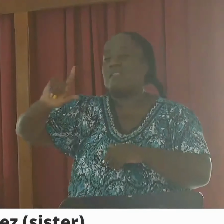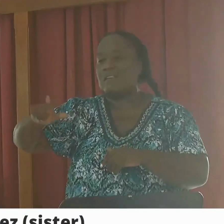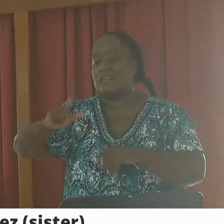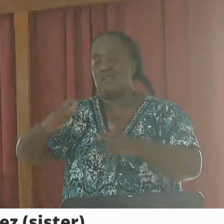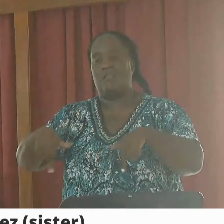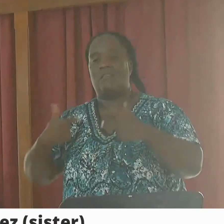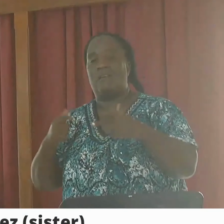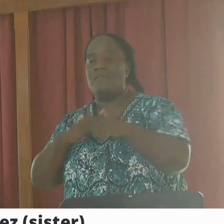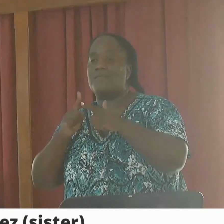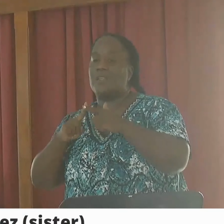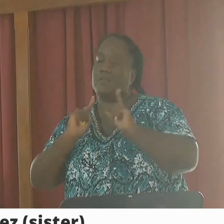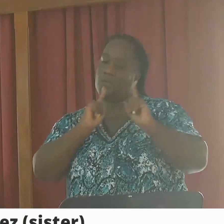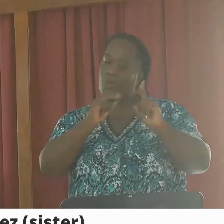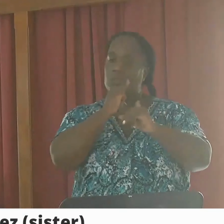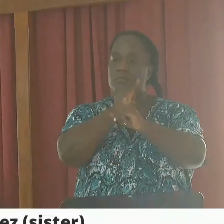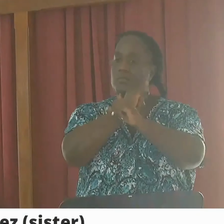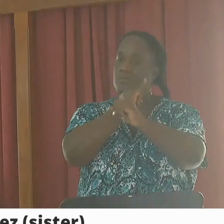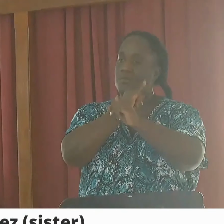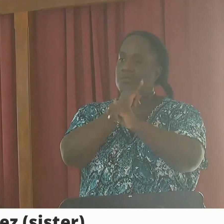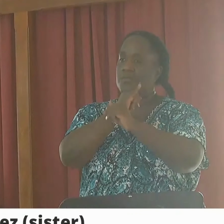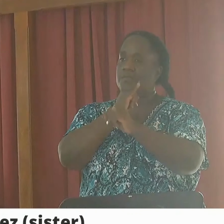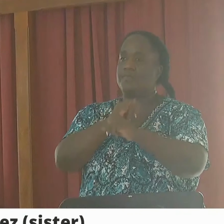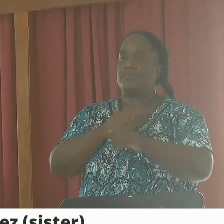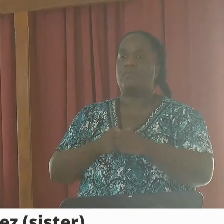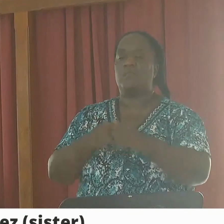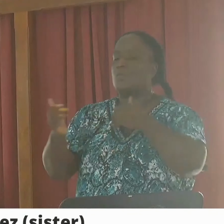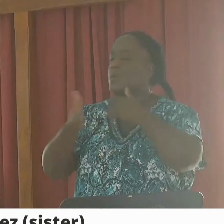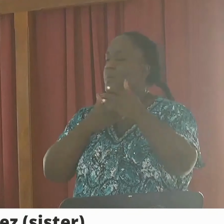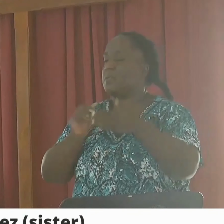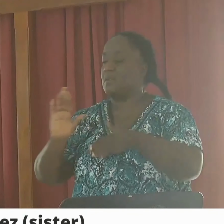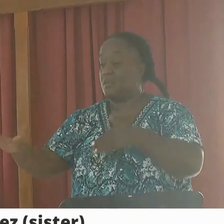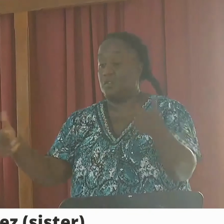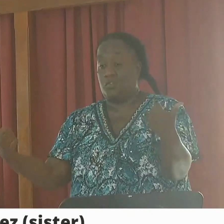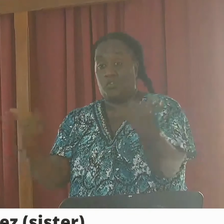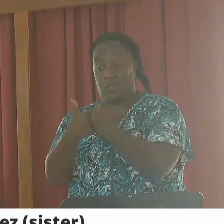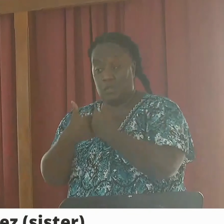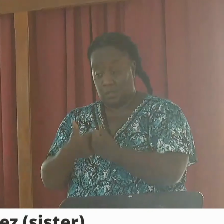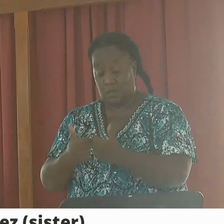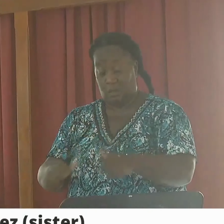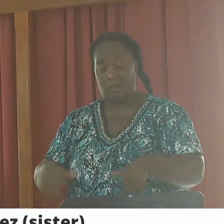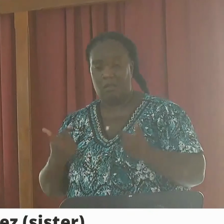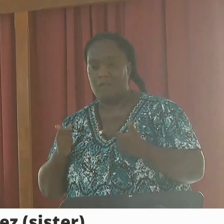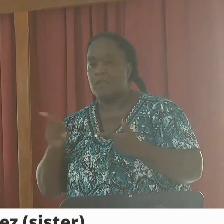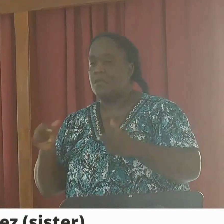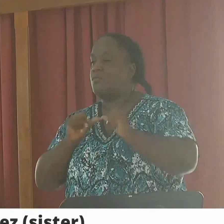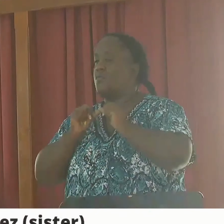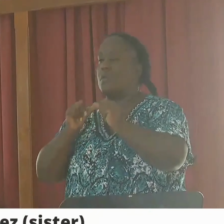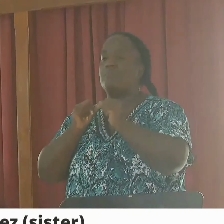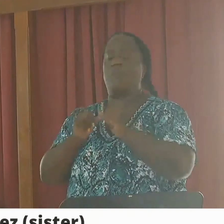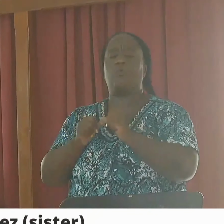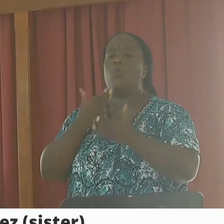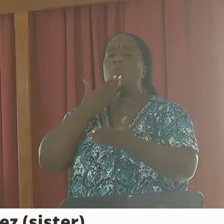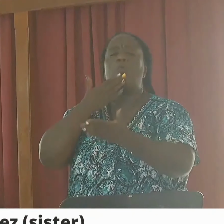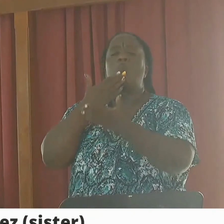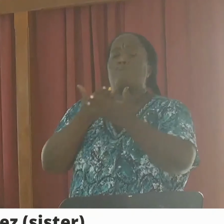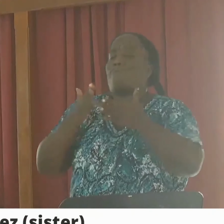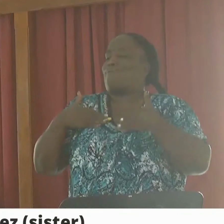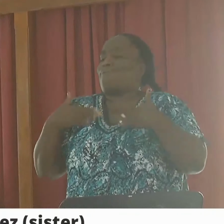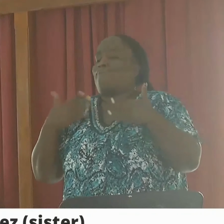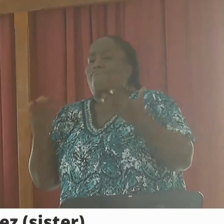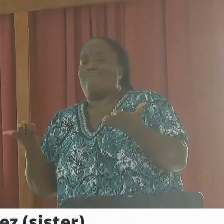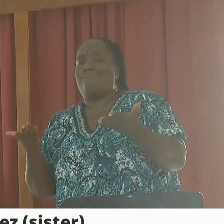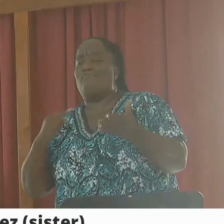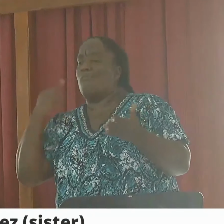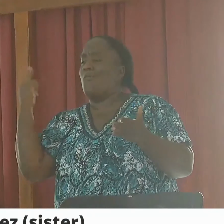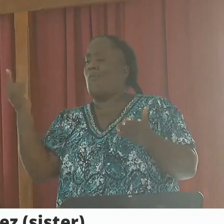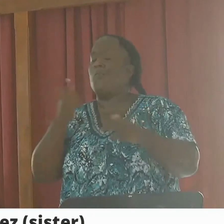was institutionalized. Despite the challenges he faced in his life, he remained in good spirits and